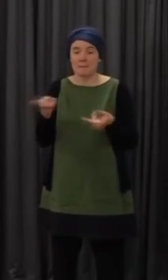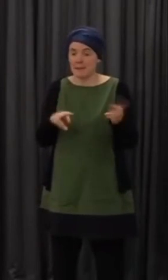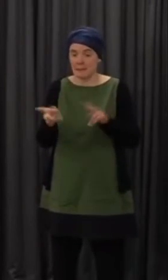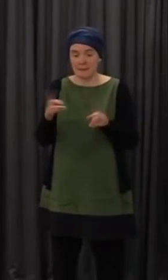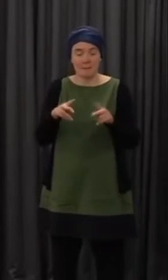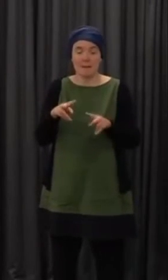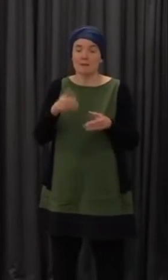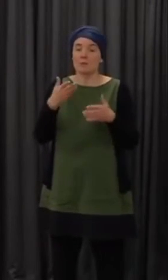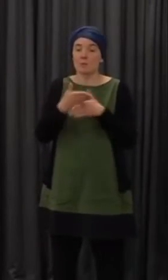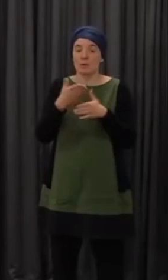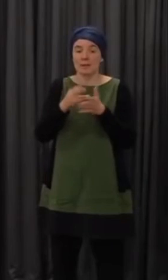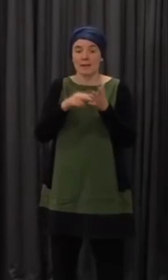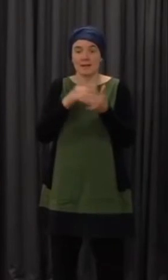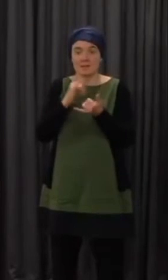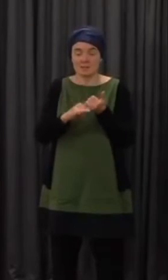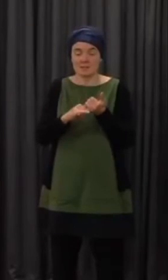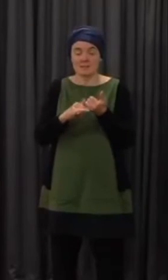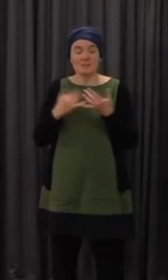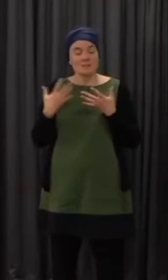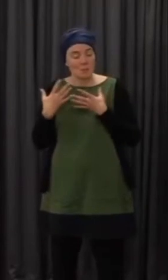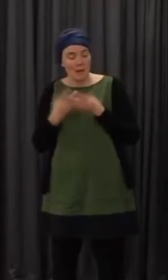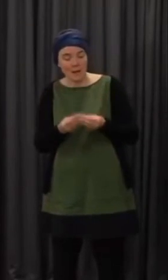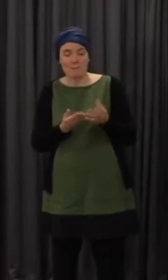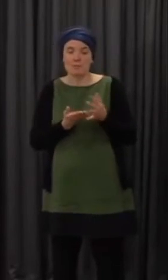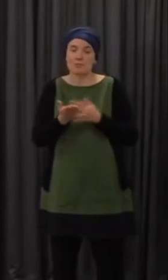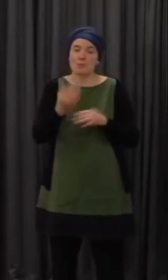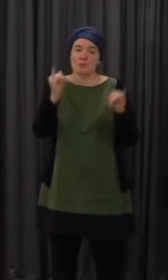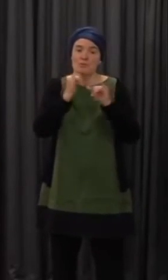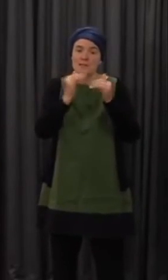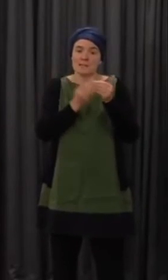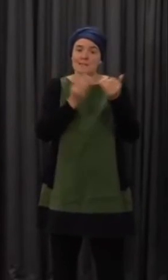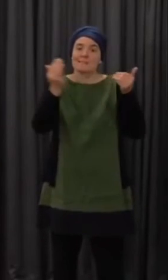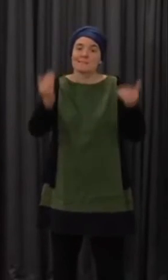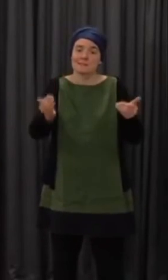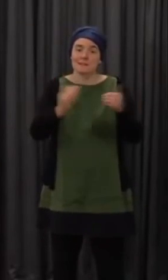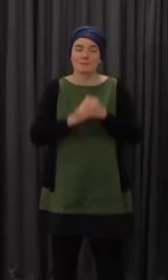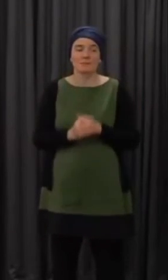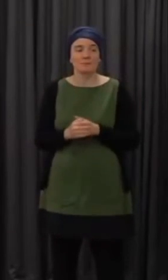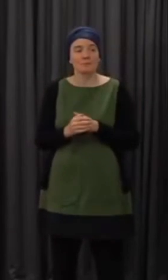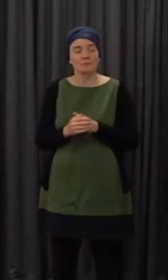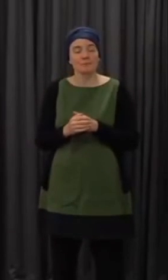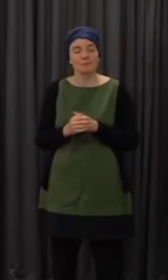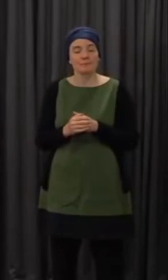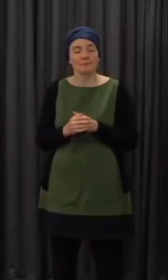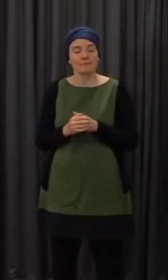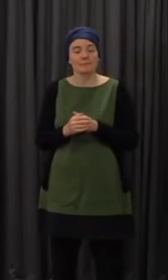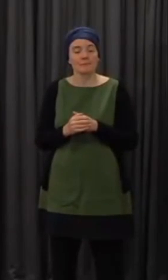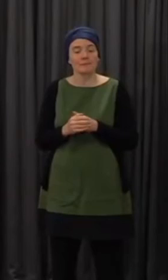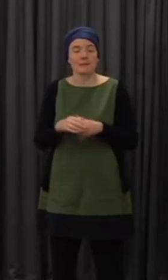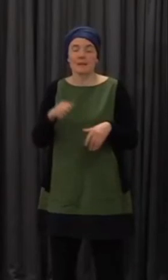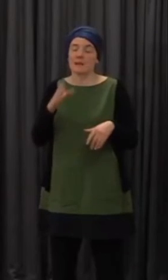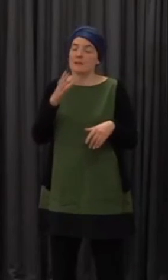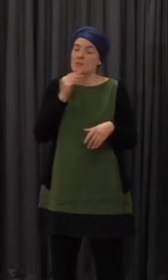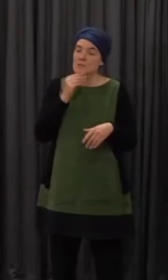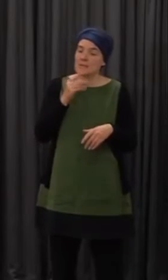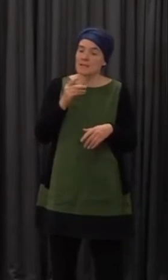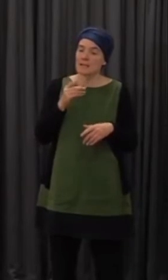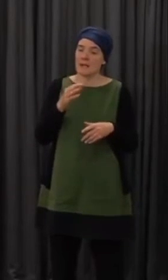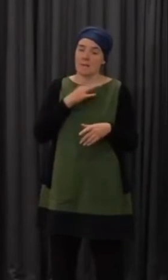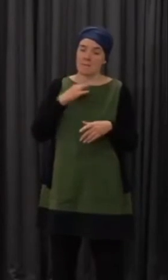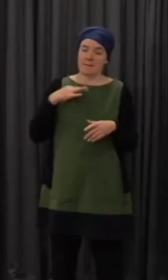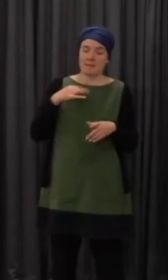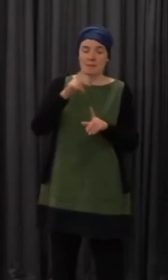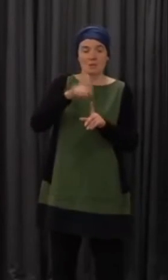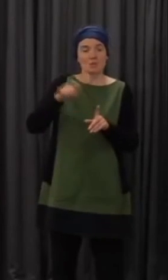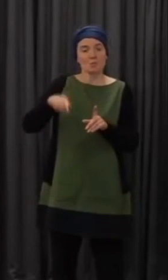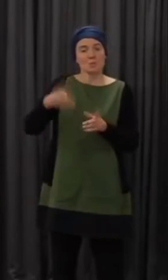in the NHS to help us through the crisis. And the use we've been able to make of medical students